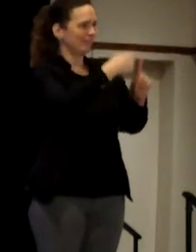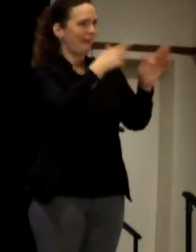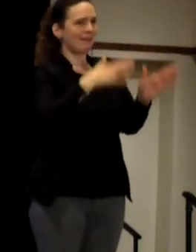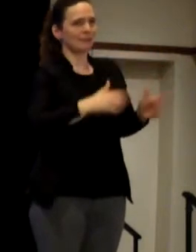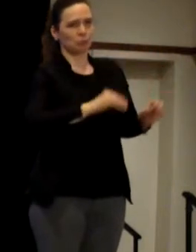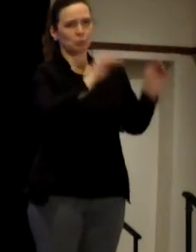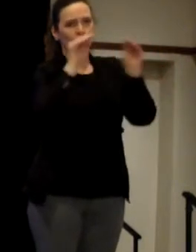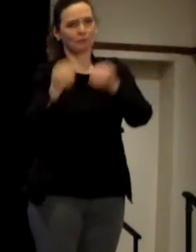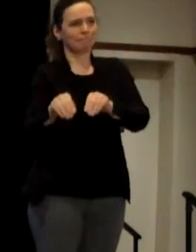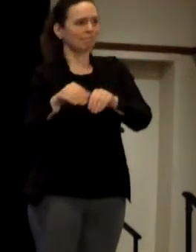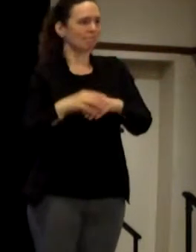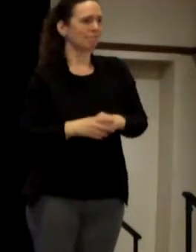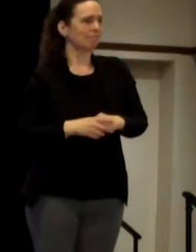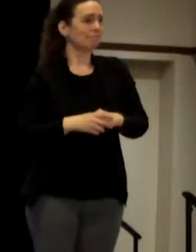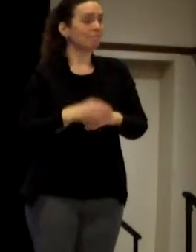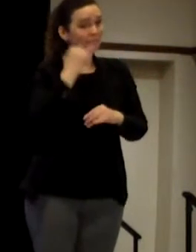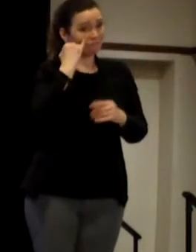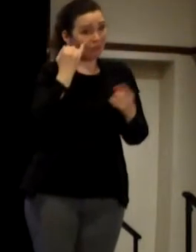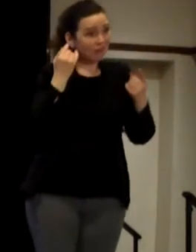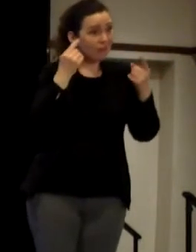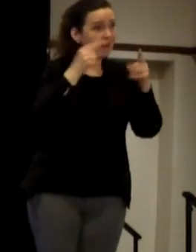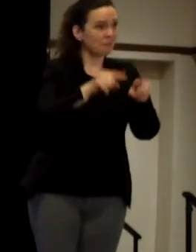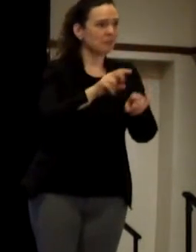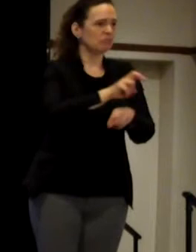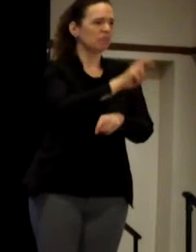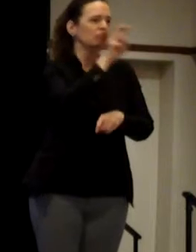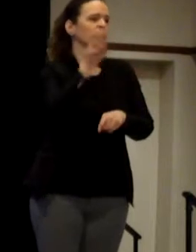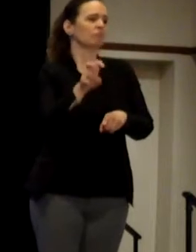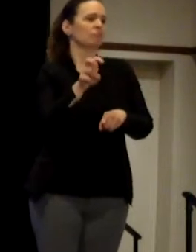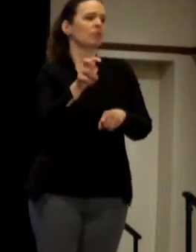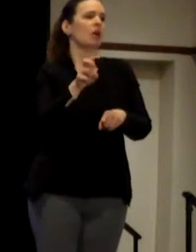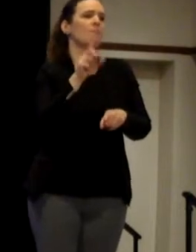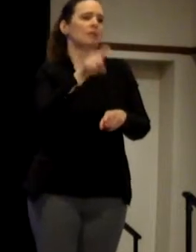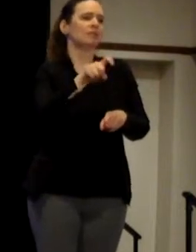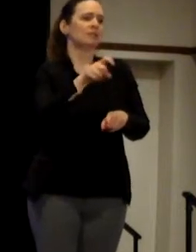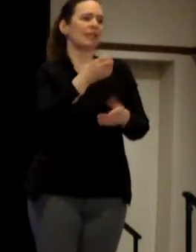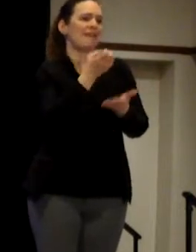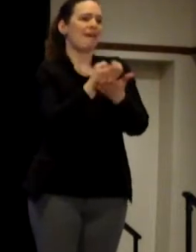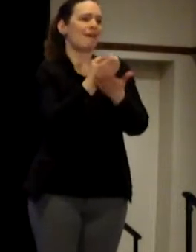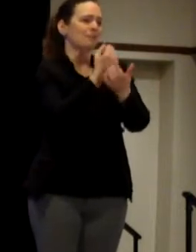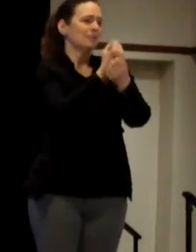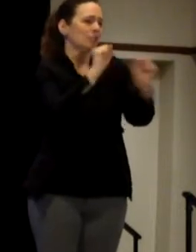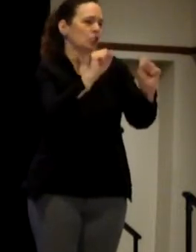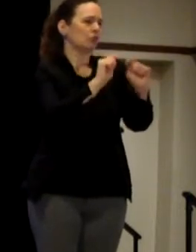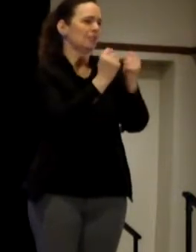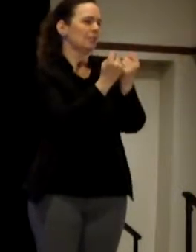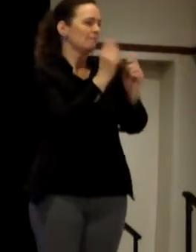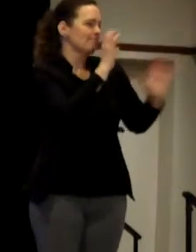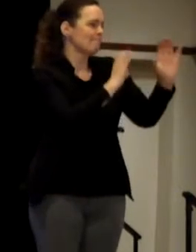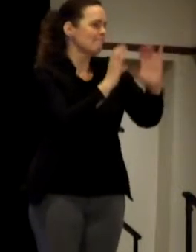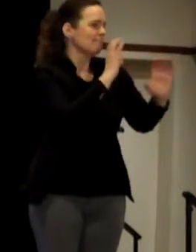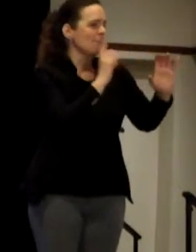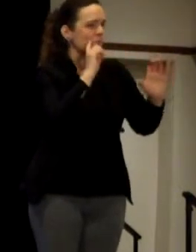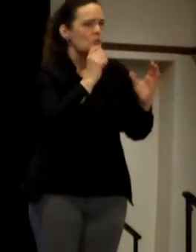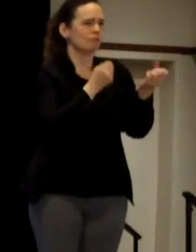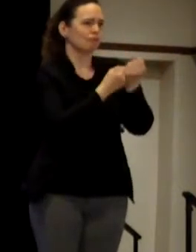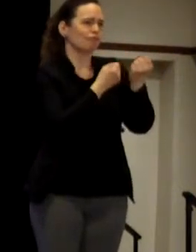team and work to find housing for everybody. You gave some big vaccine announcements today. I'm